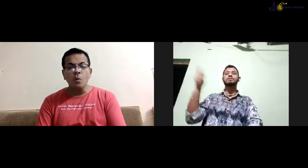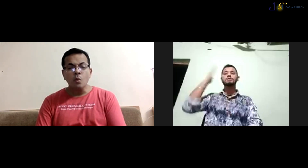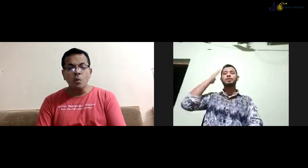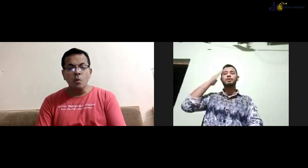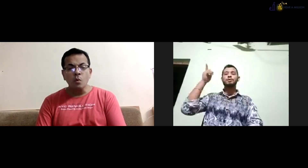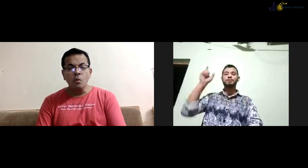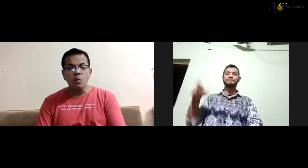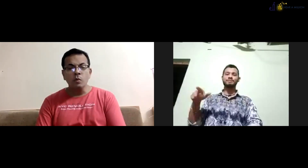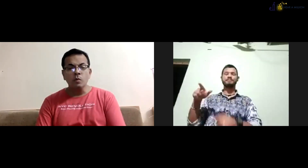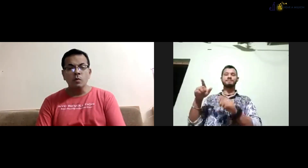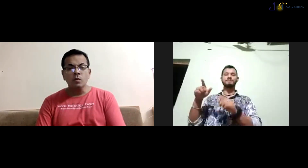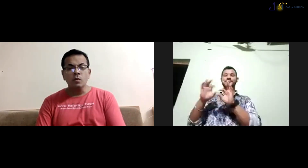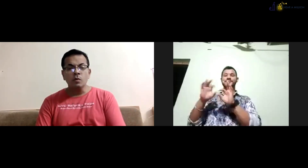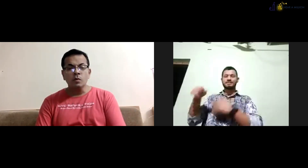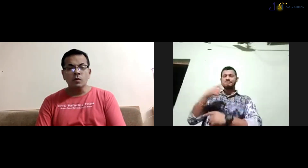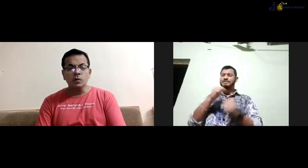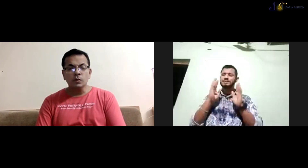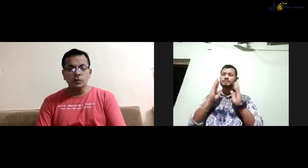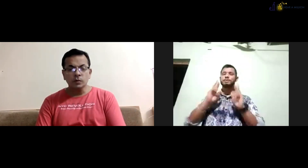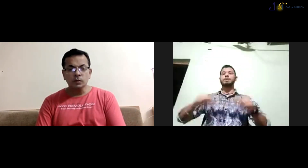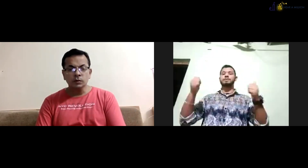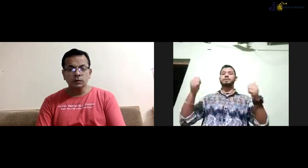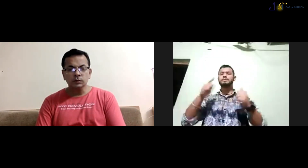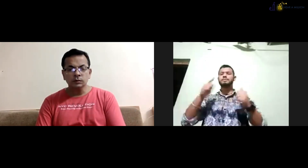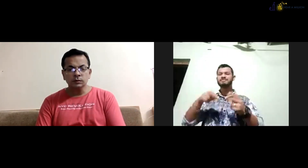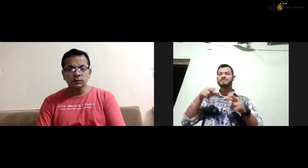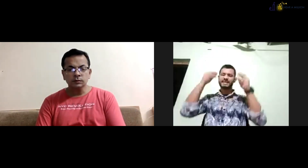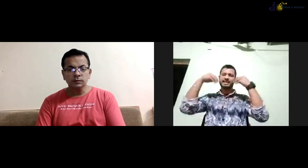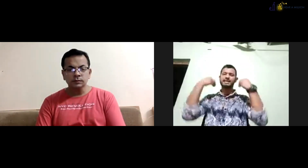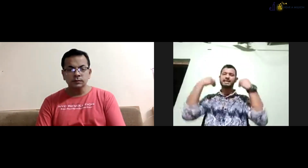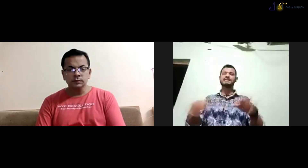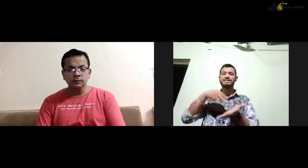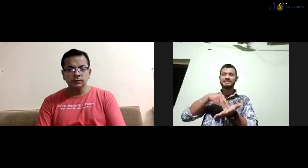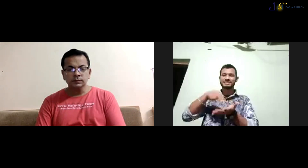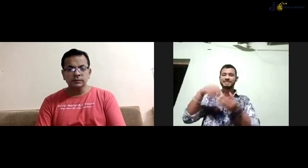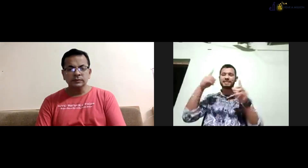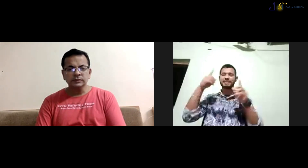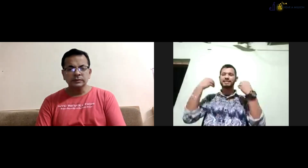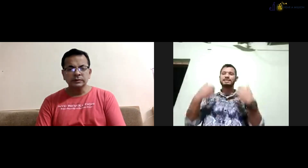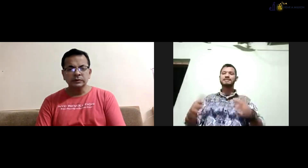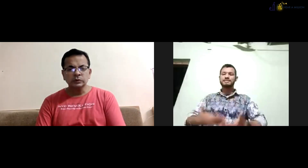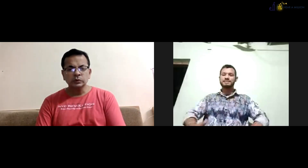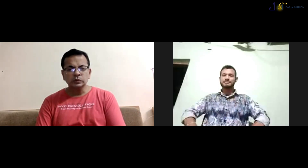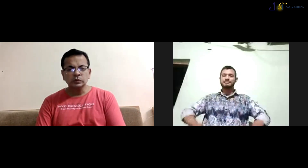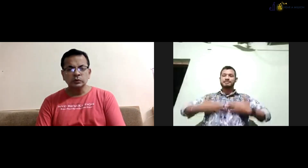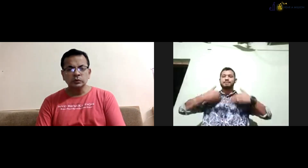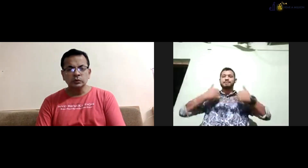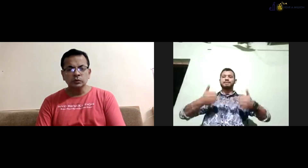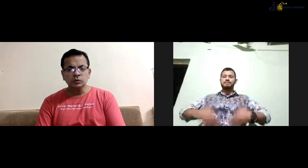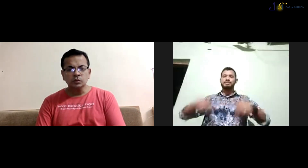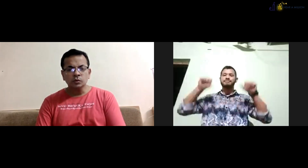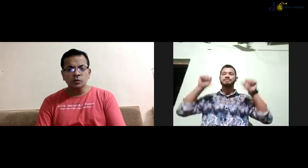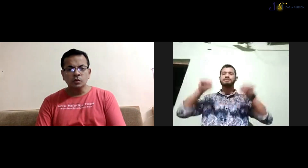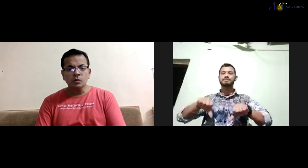sports. I was a sports person and they were know about it, but later on we